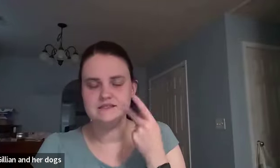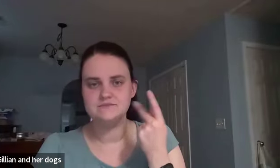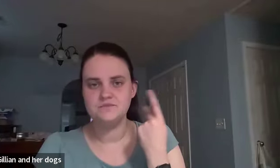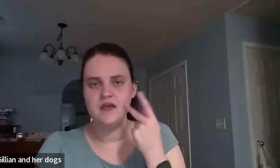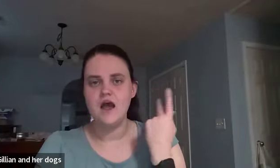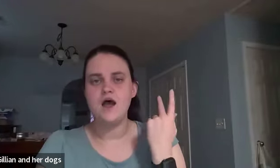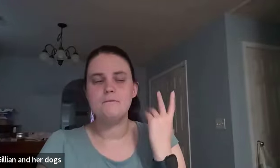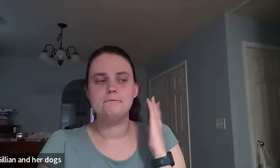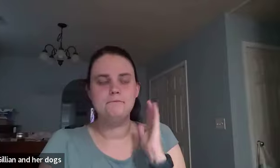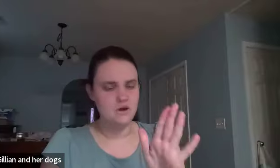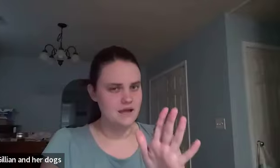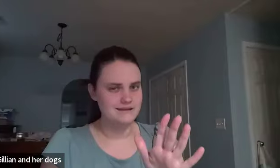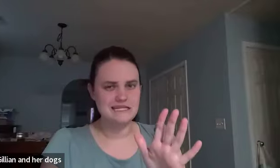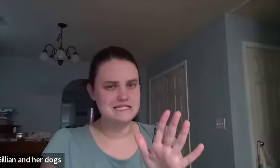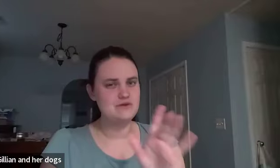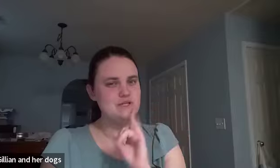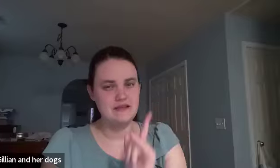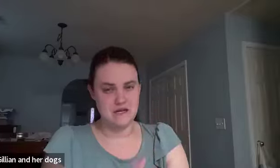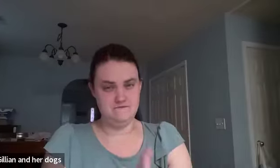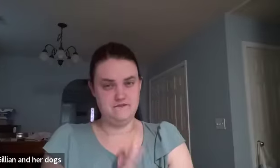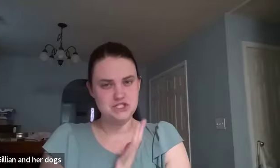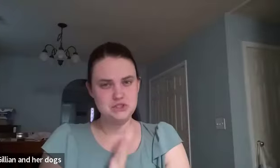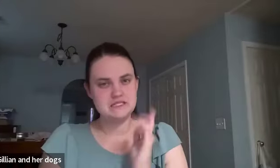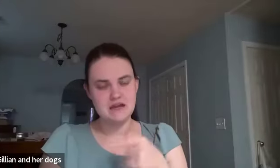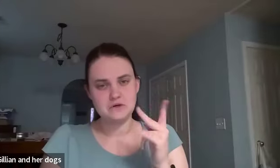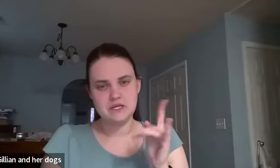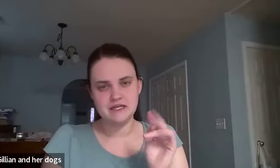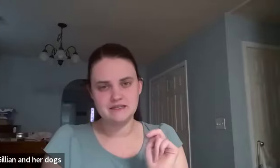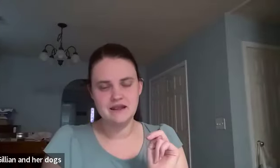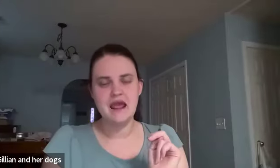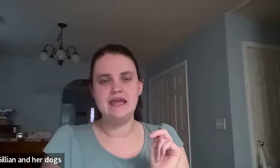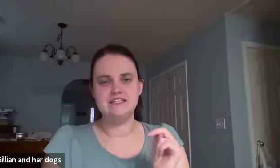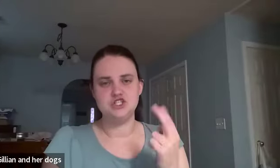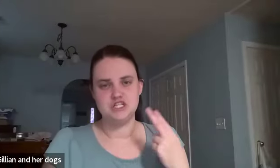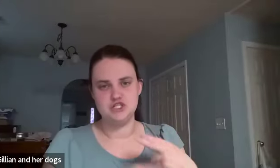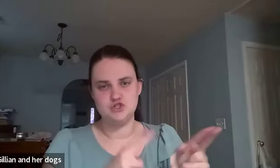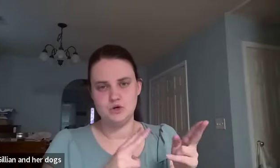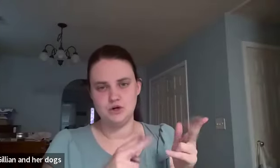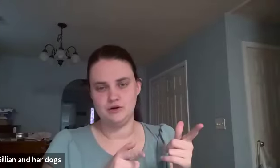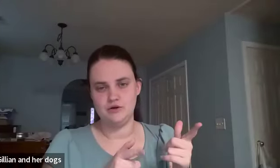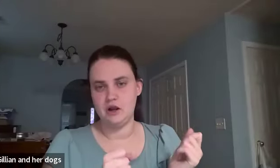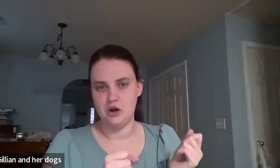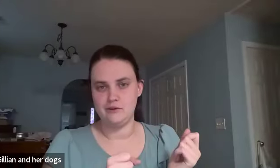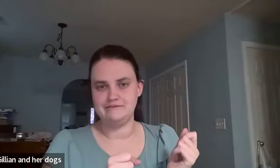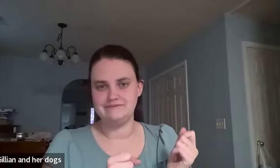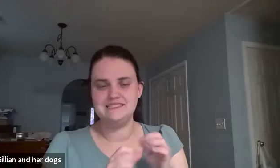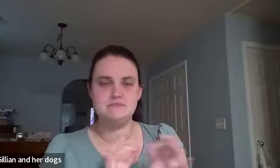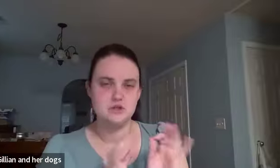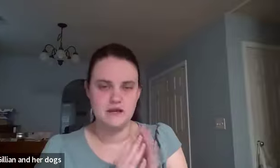this. But that's not really like an official sign for kitten. It's just a shorter, quicker, simpler way.